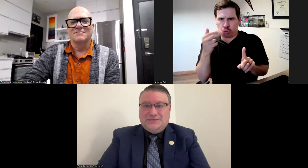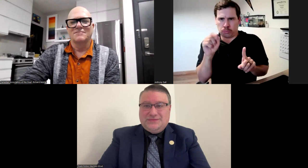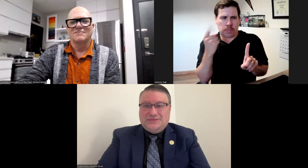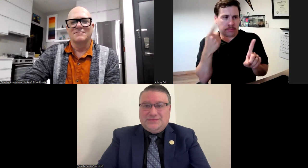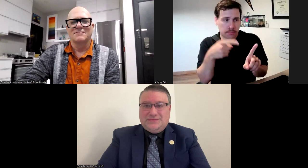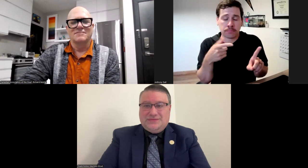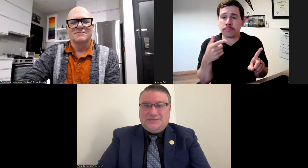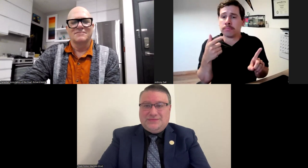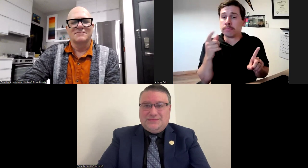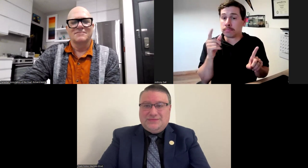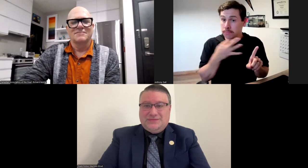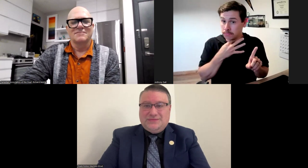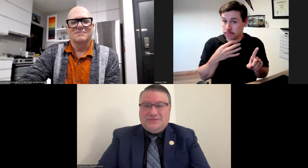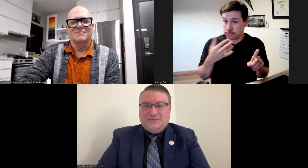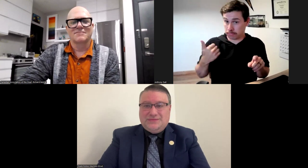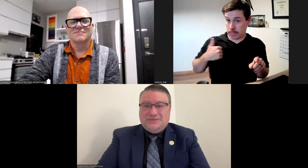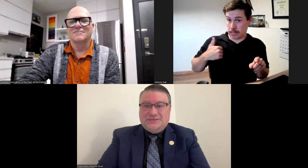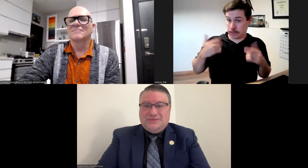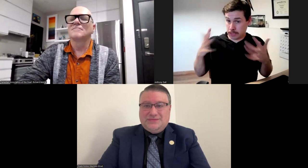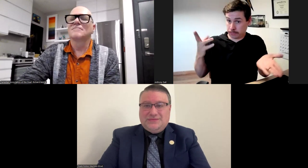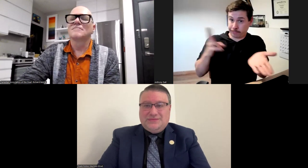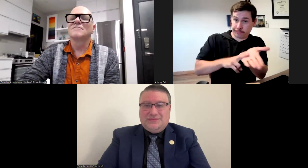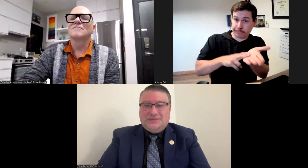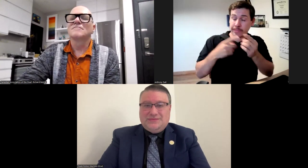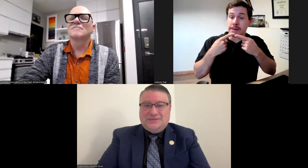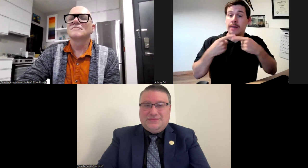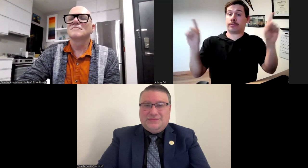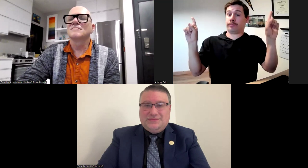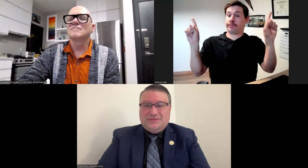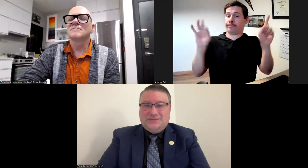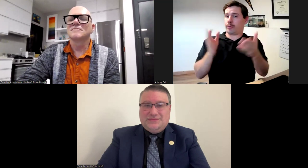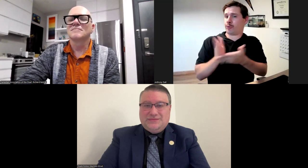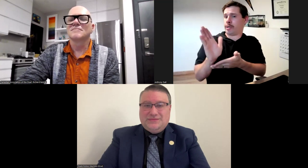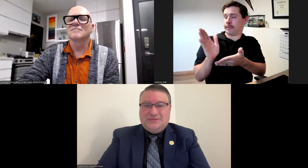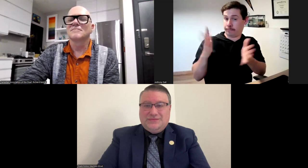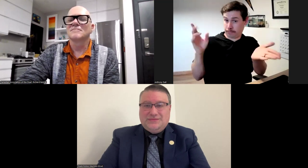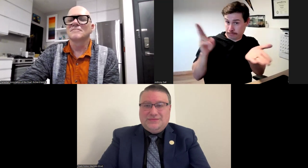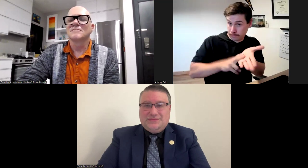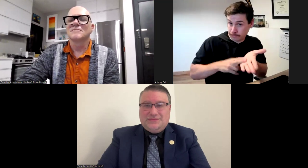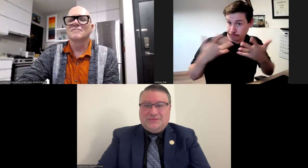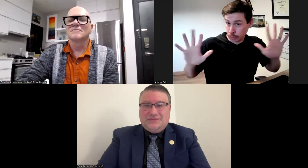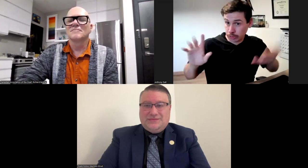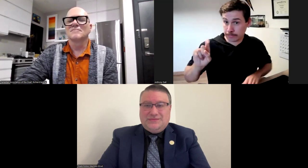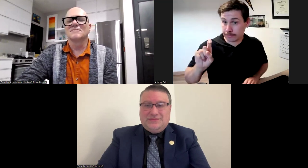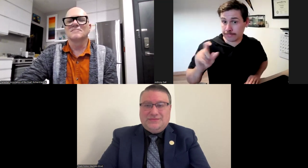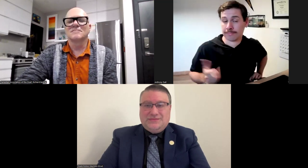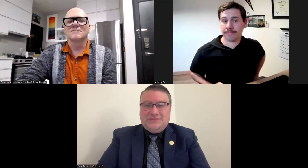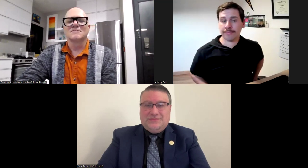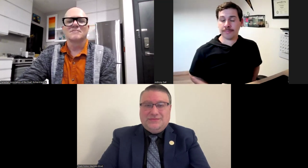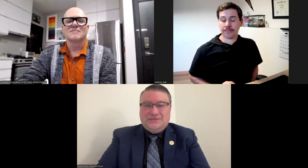do have one that showed up already. And the question was, has Canada signed on to the Declaration